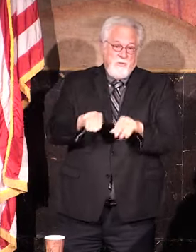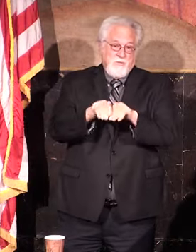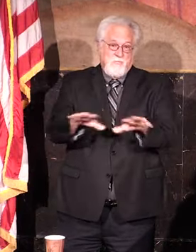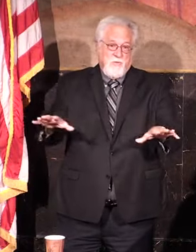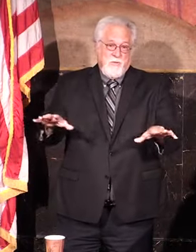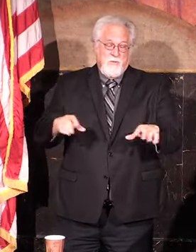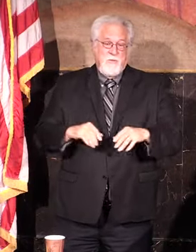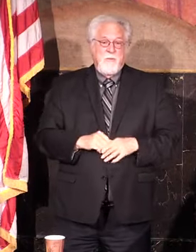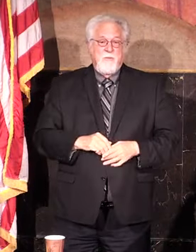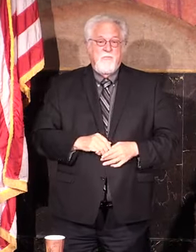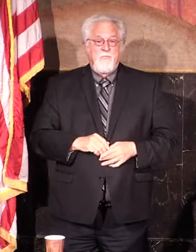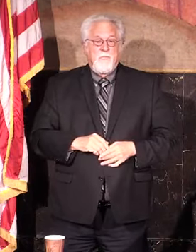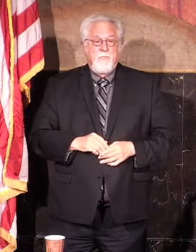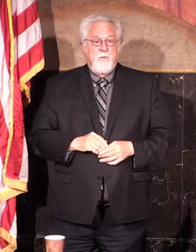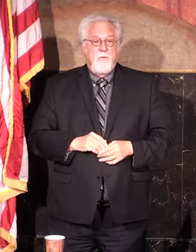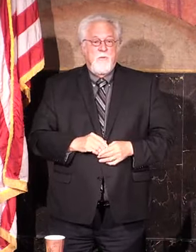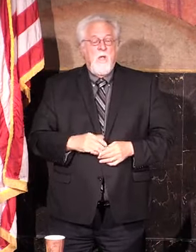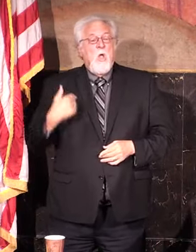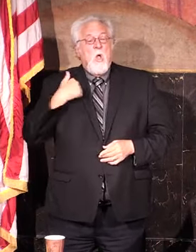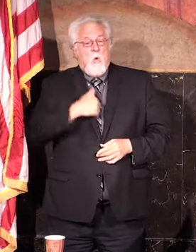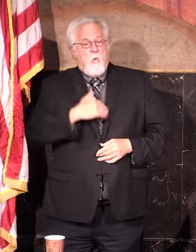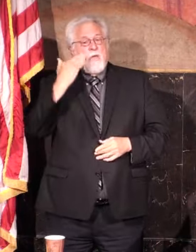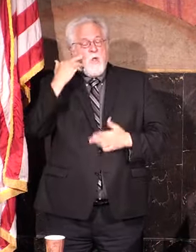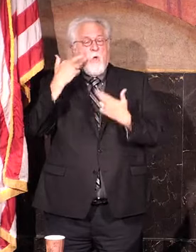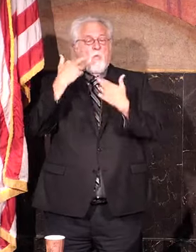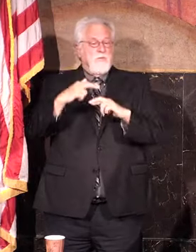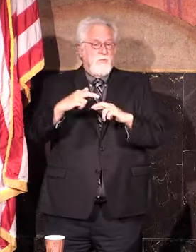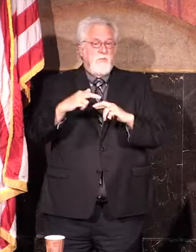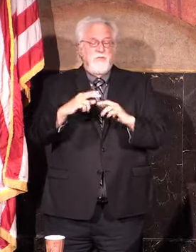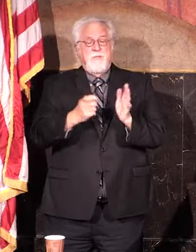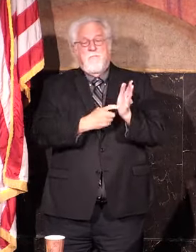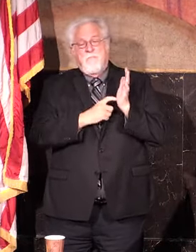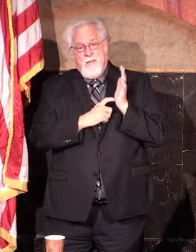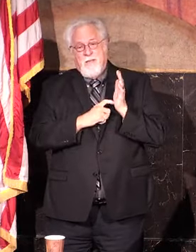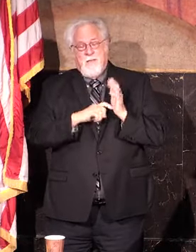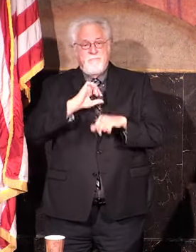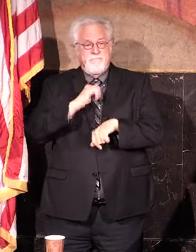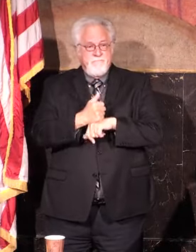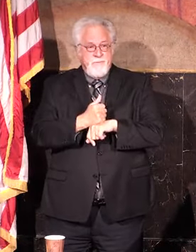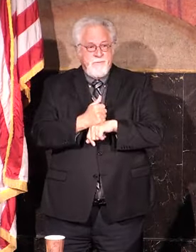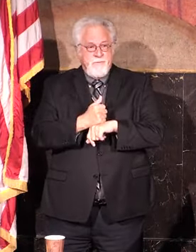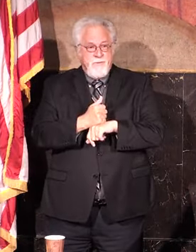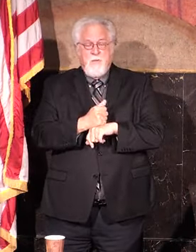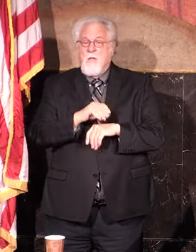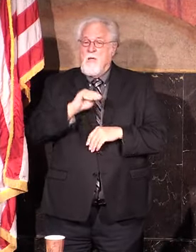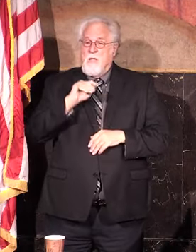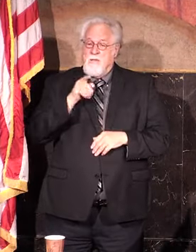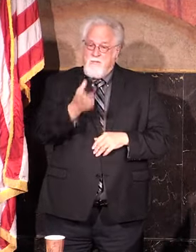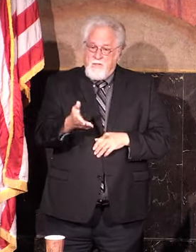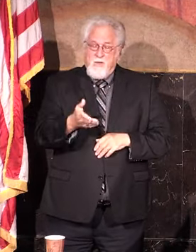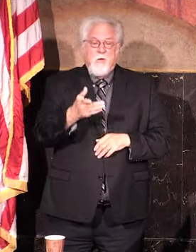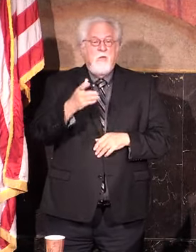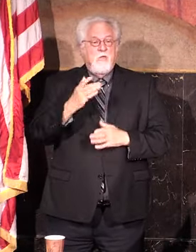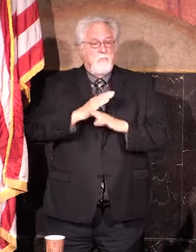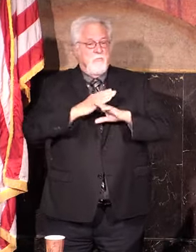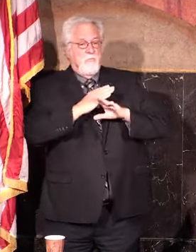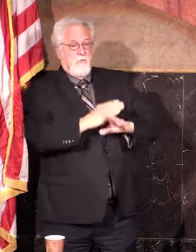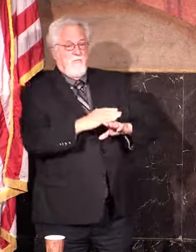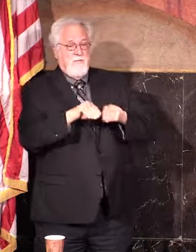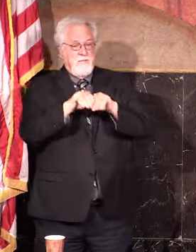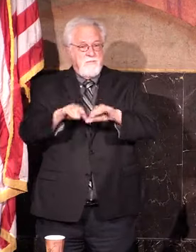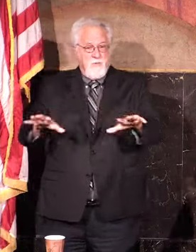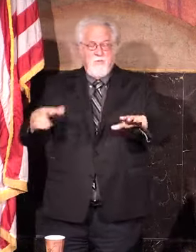COVID. We know that the restrictions and the mandates that were in place have been put in place to prevent the spread of COVID. We